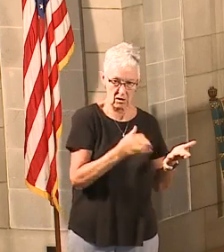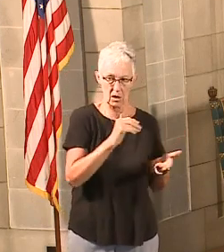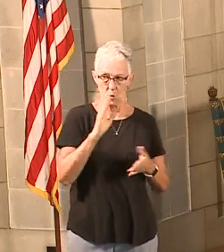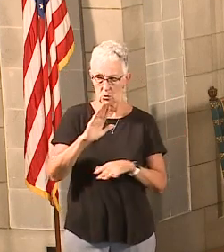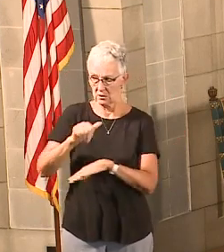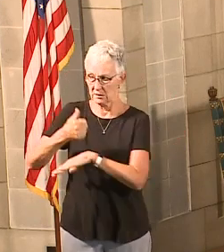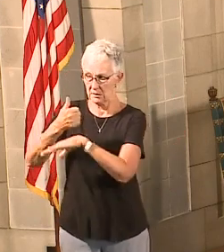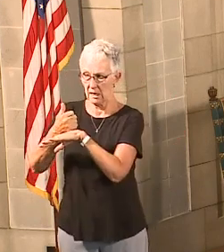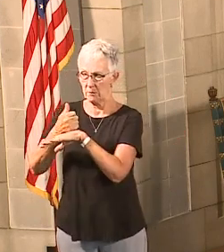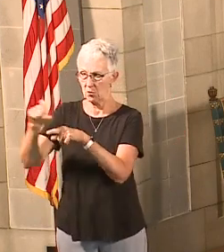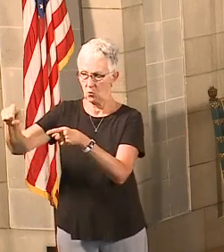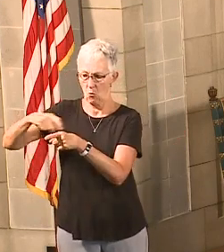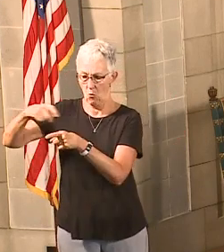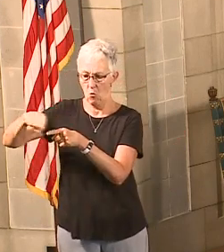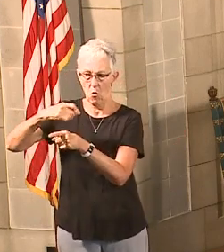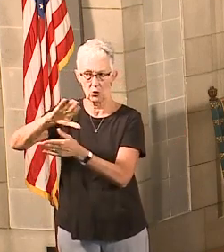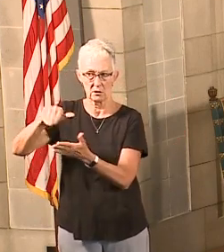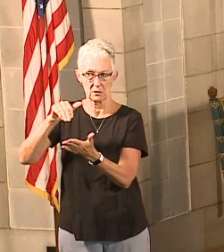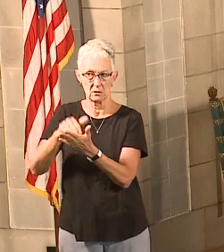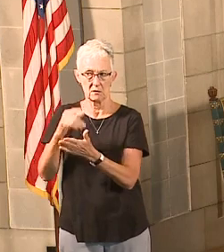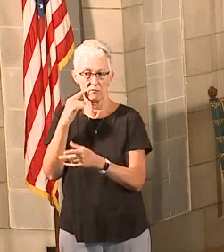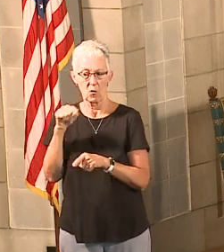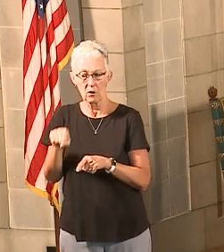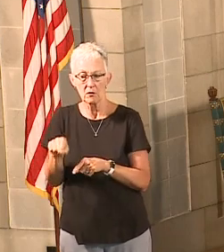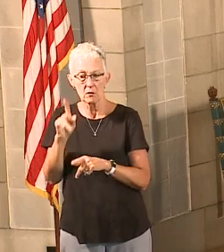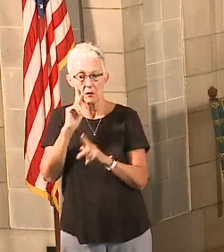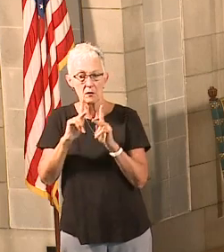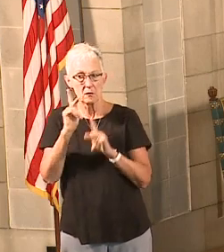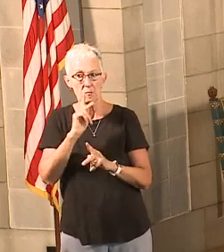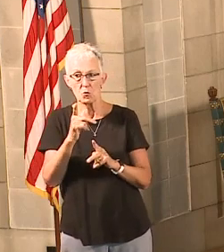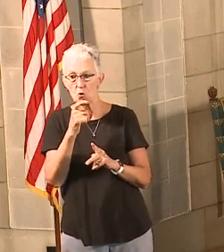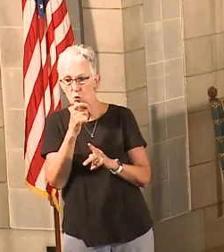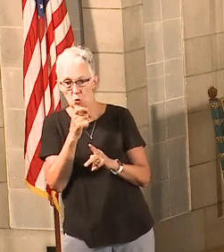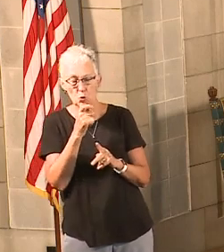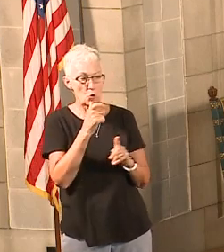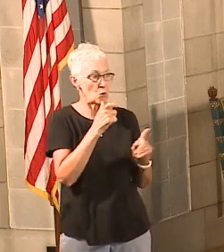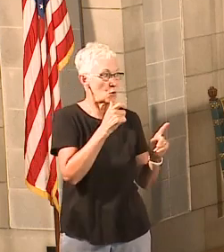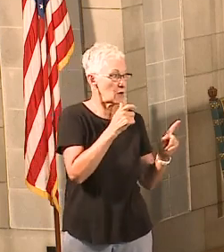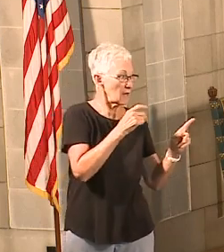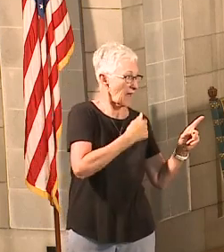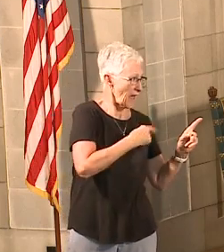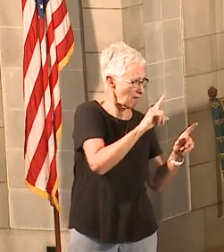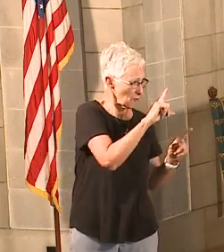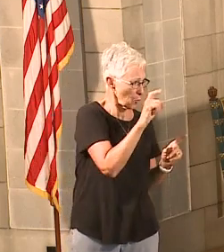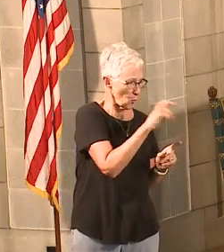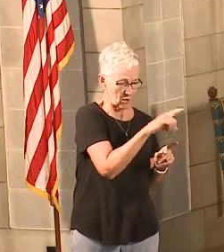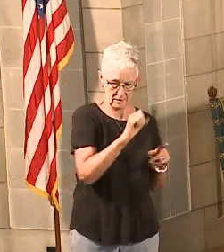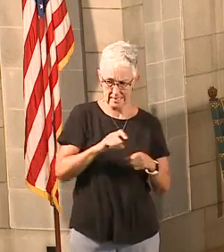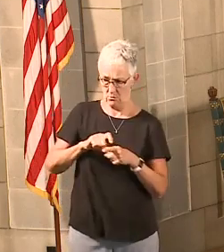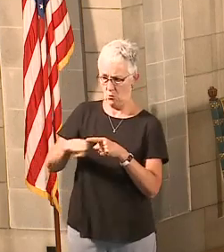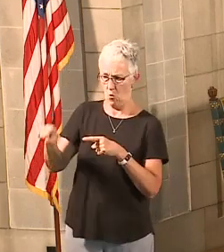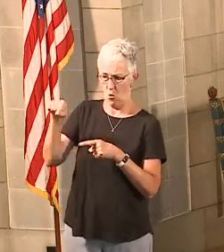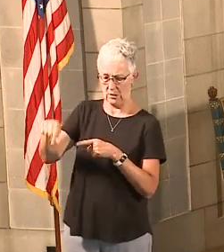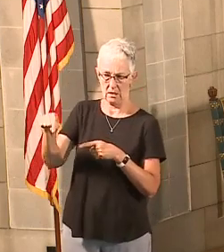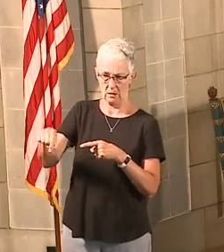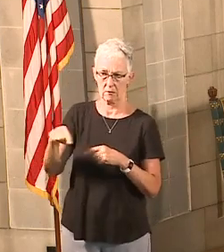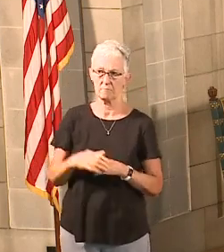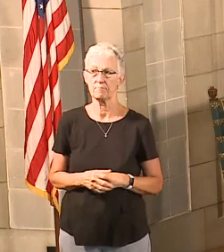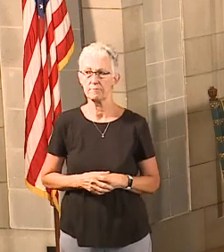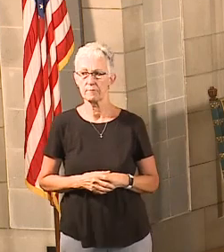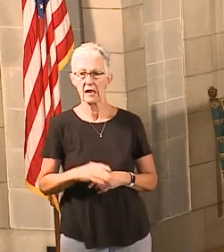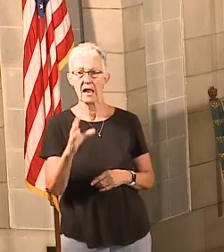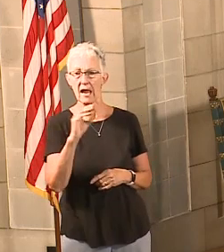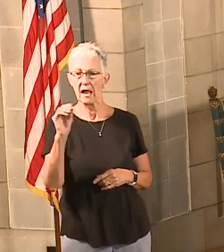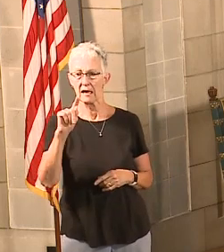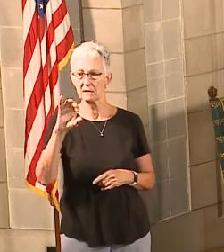questions for the public about anything that has to do with expansion. And then finally, our technology bill. We are very